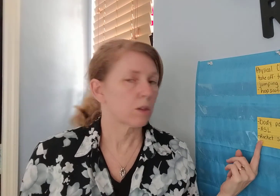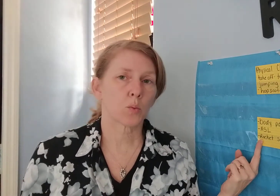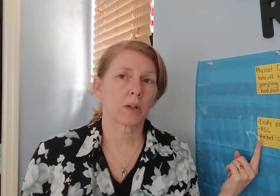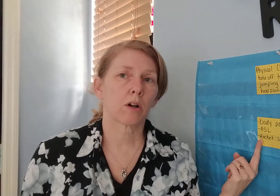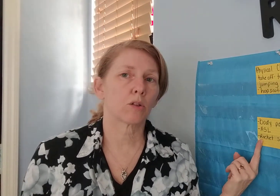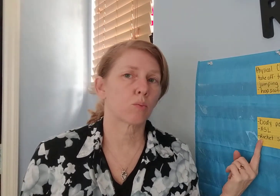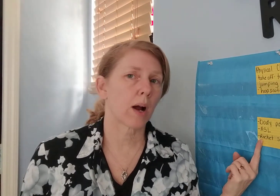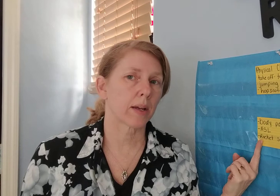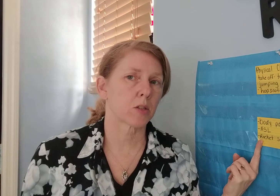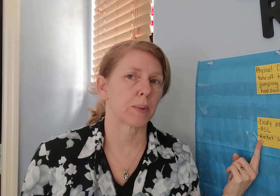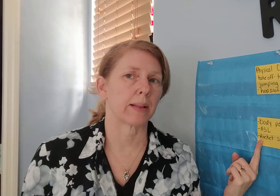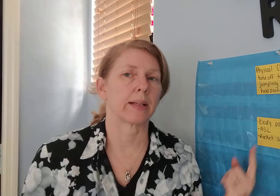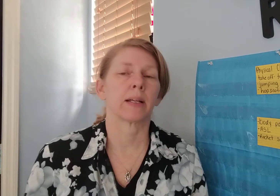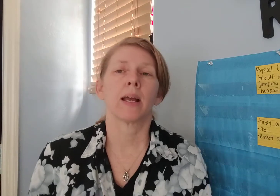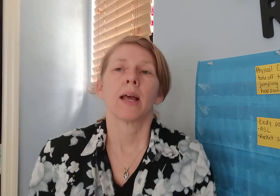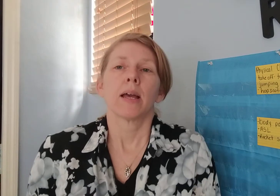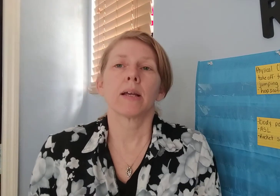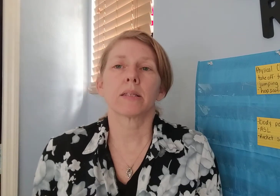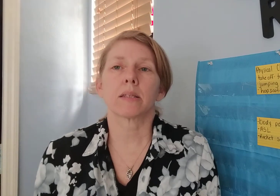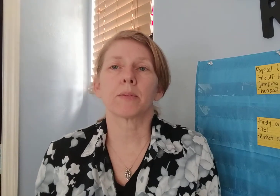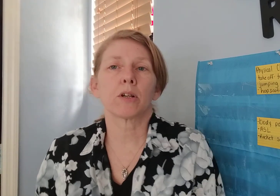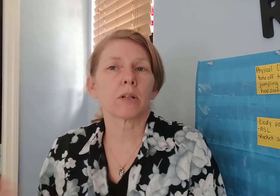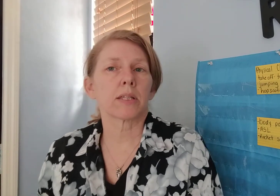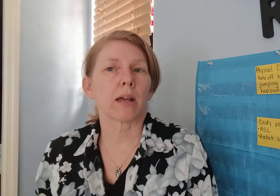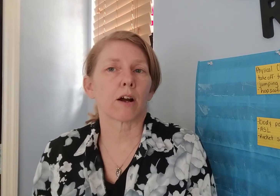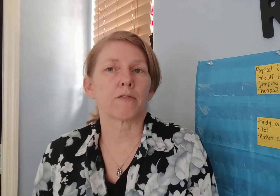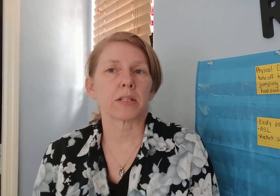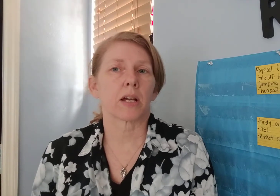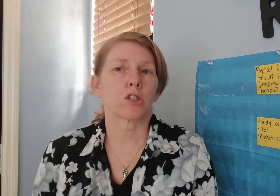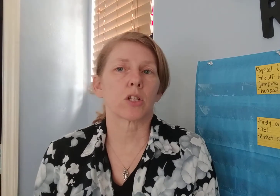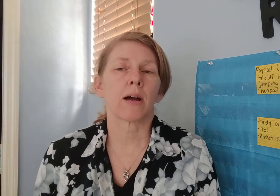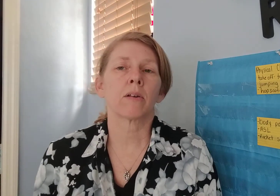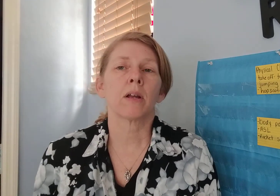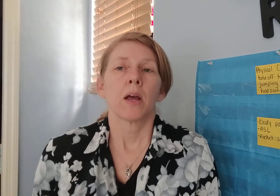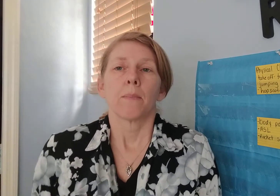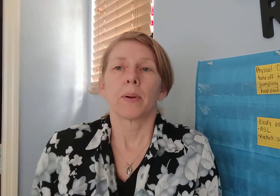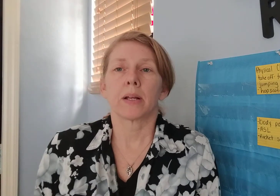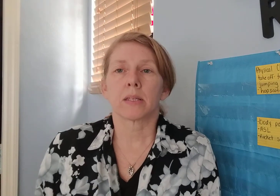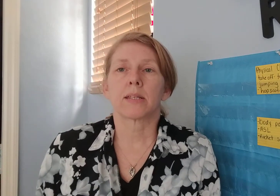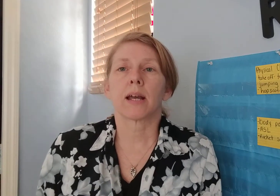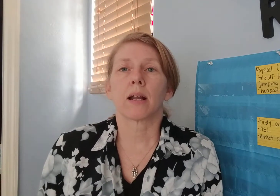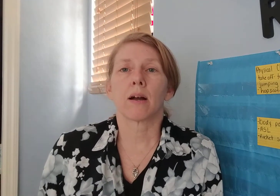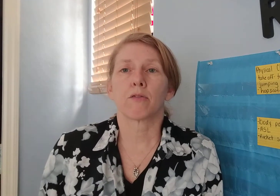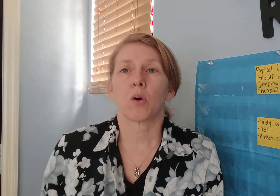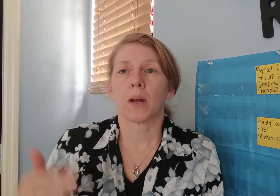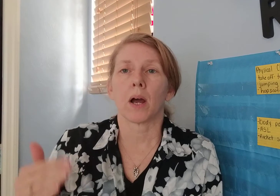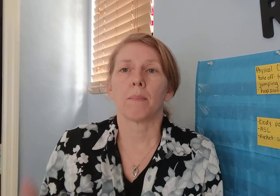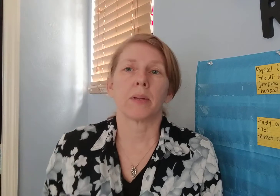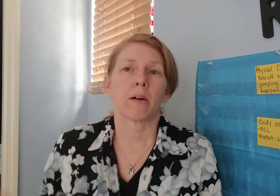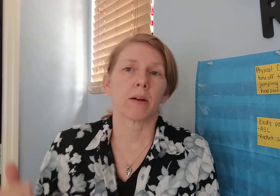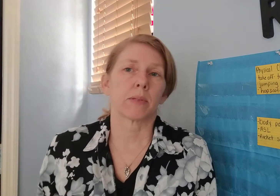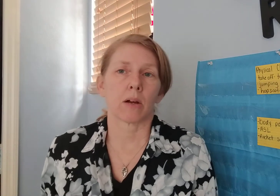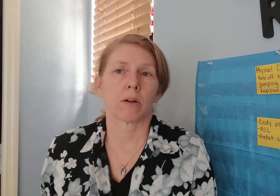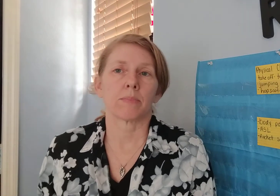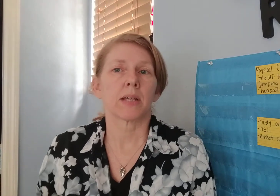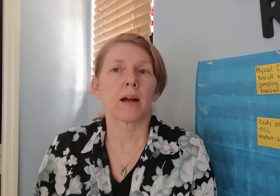There's one called rocket spelling. It's similar to takeoff and touchdown, but instead of going up, down, up, down, up,